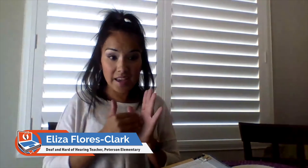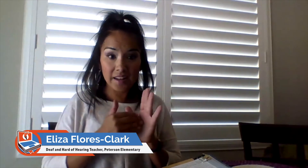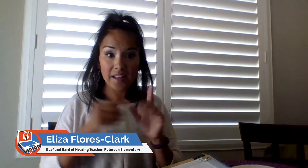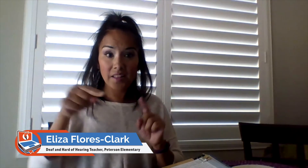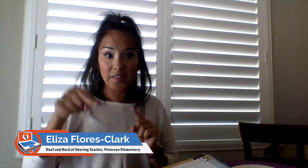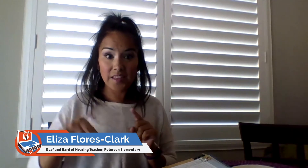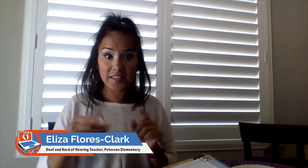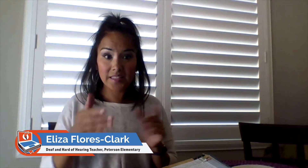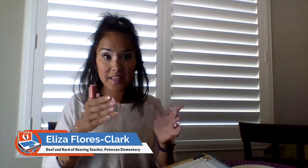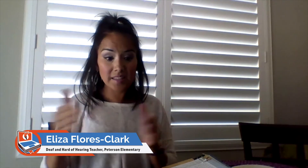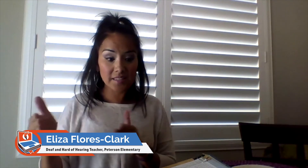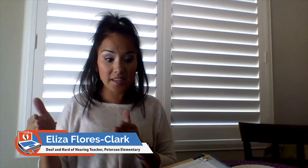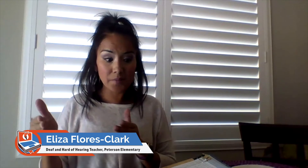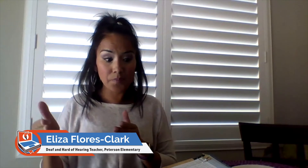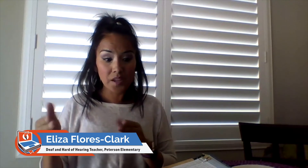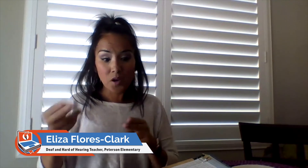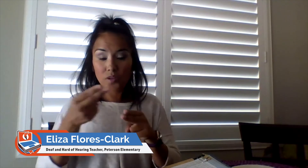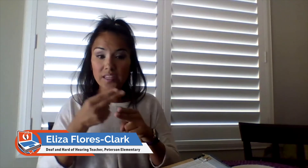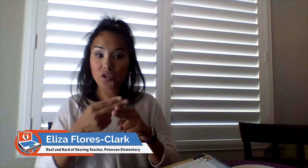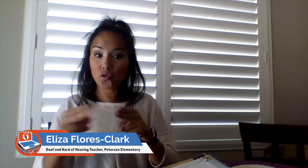again, this lesson was a short